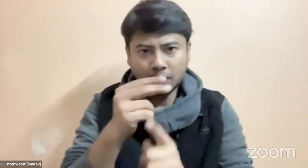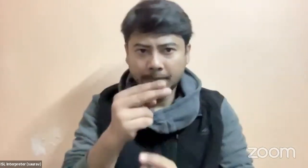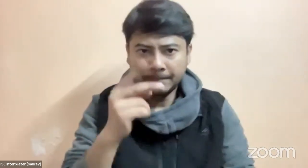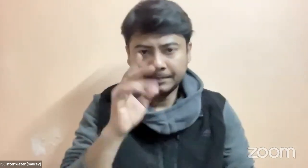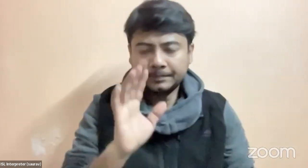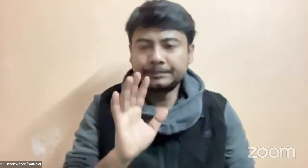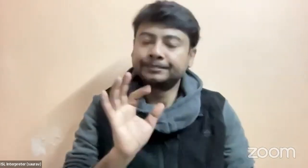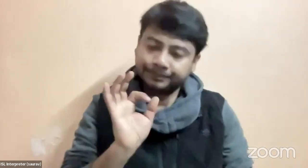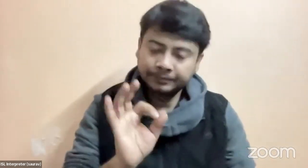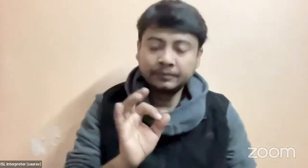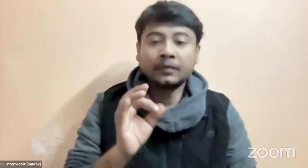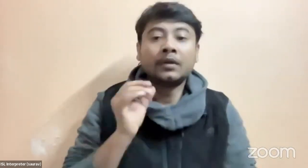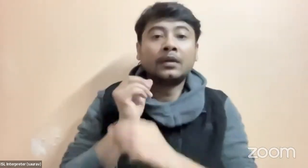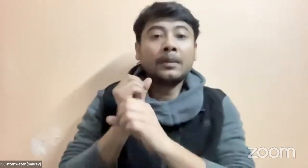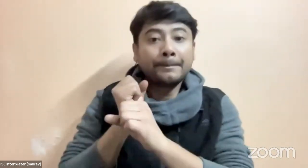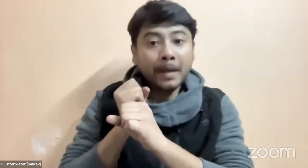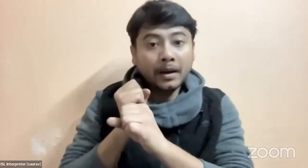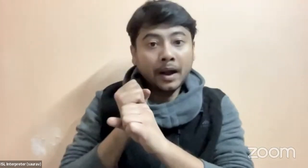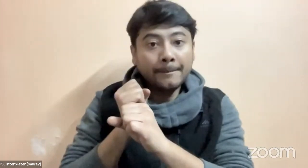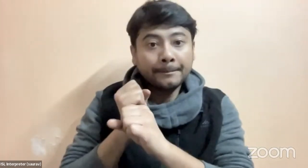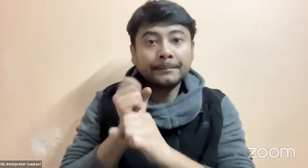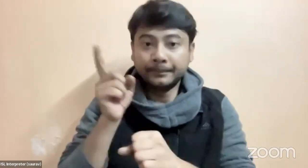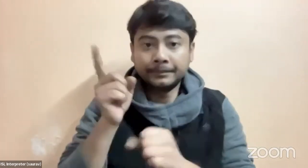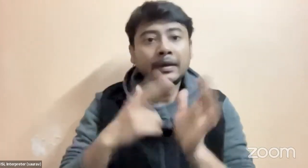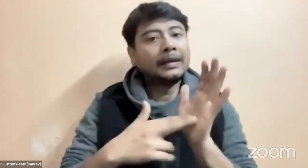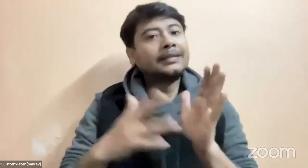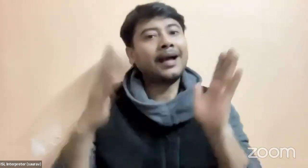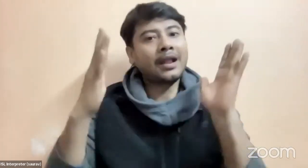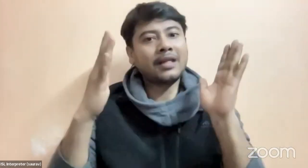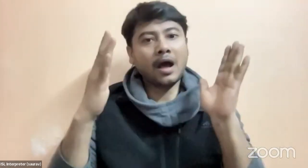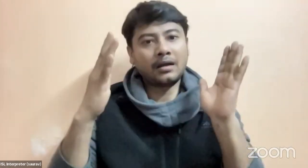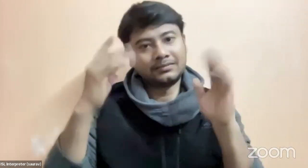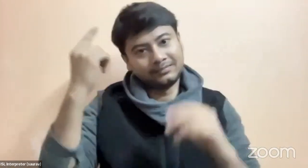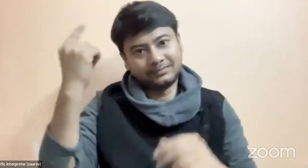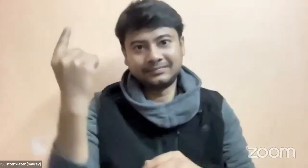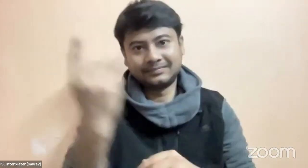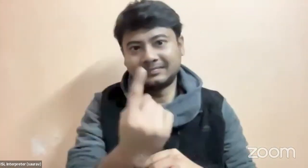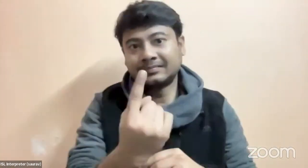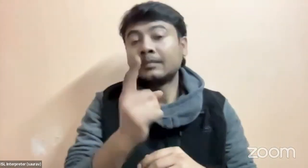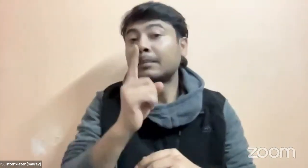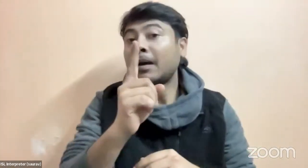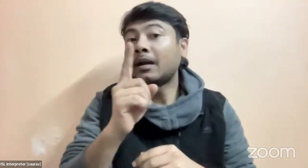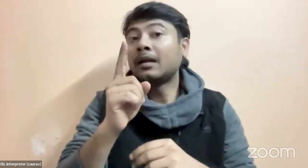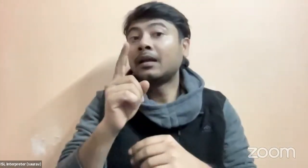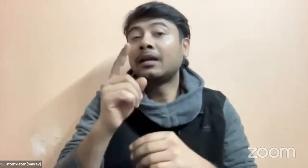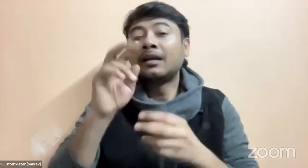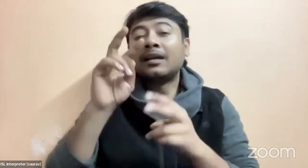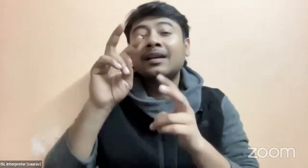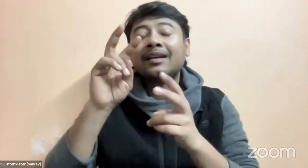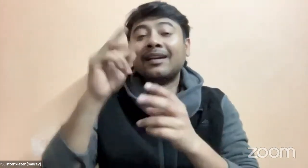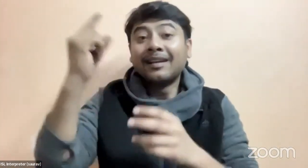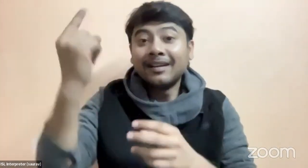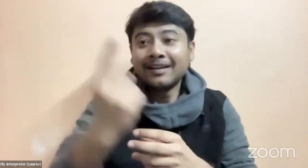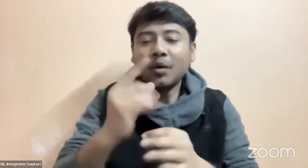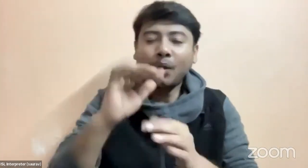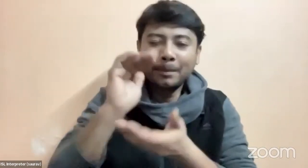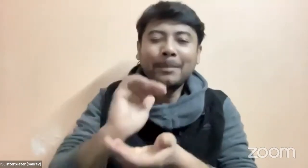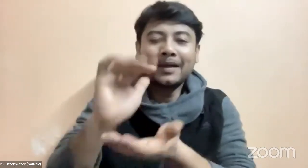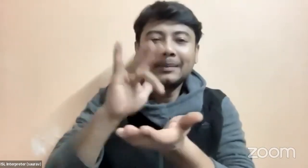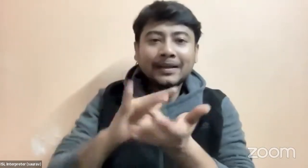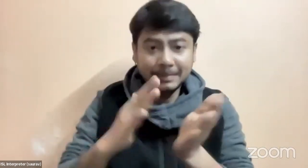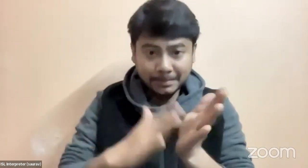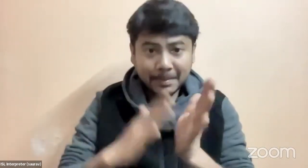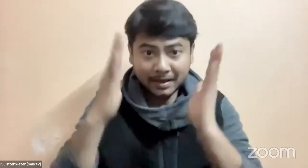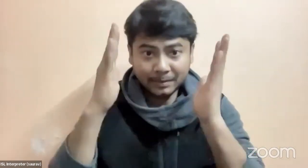So Lord Balram, he comes as Nityananda Prabhu, but his appearance place, his birthplace is not Mayapur. His